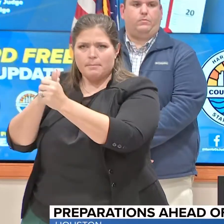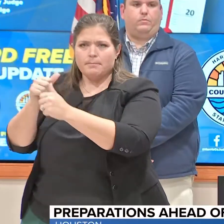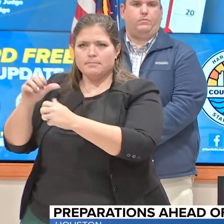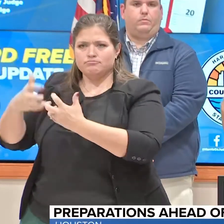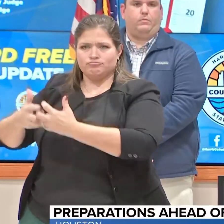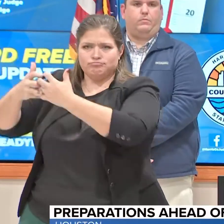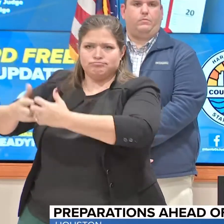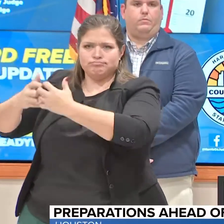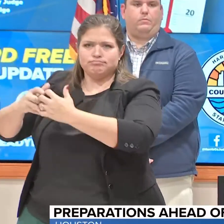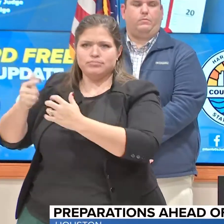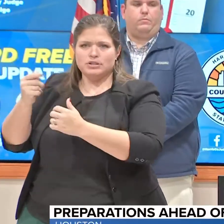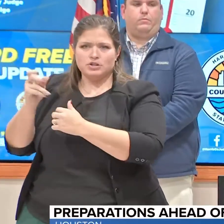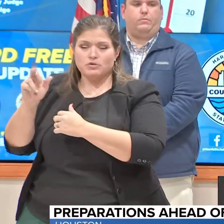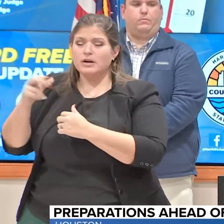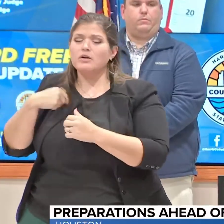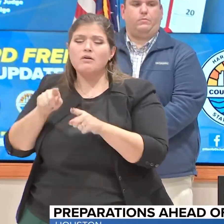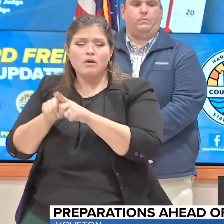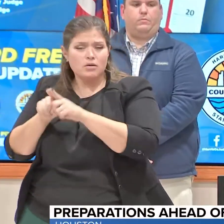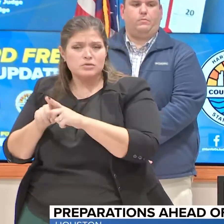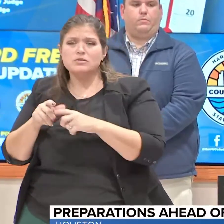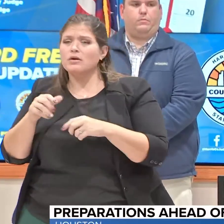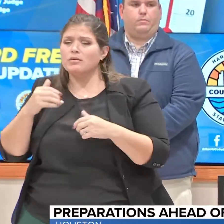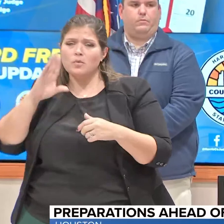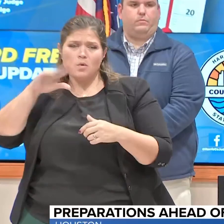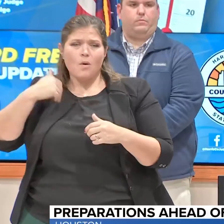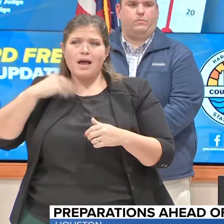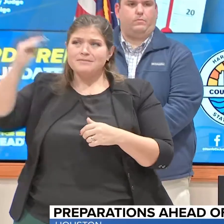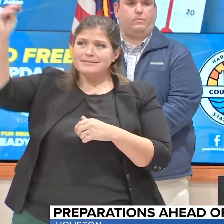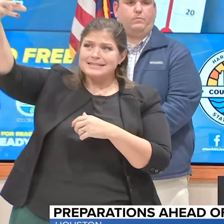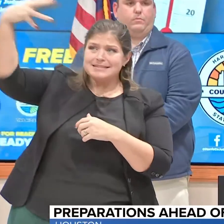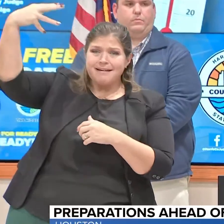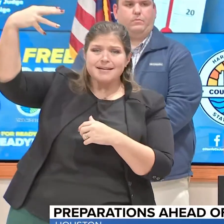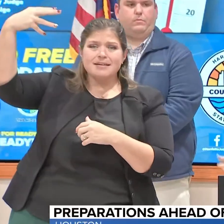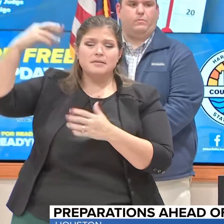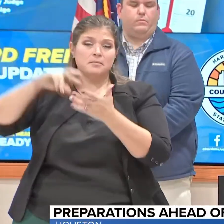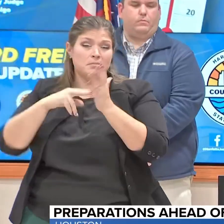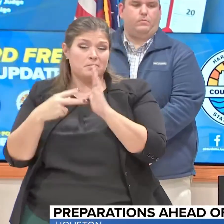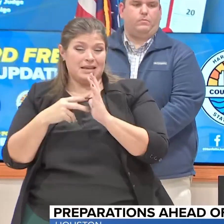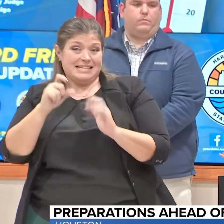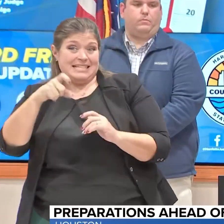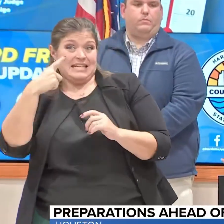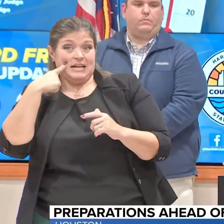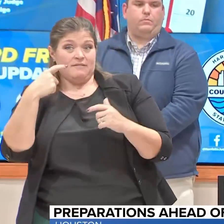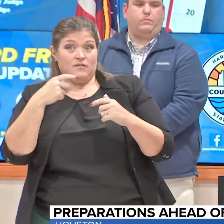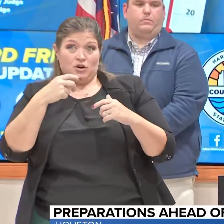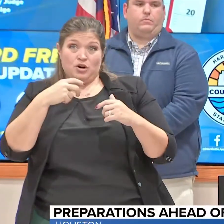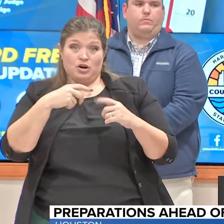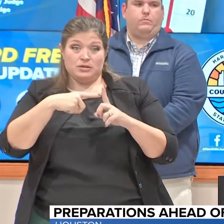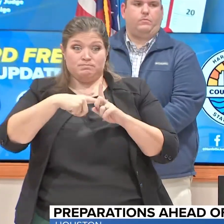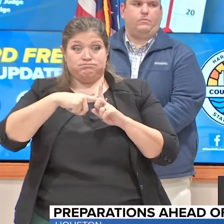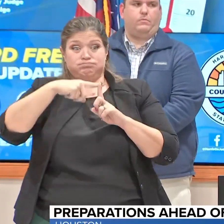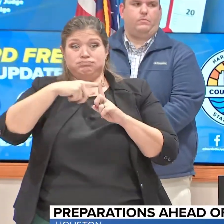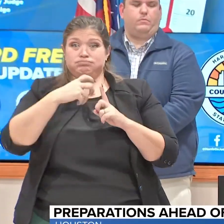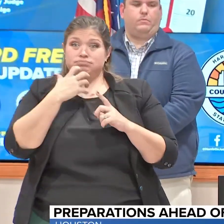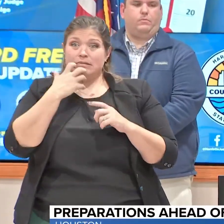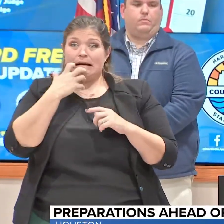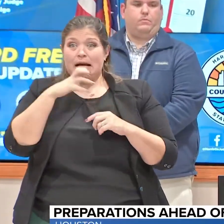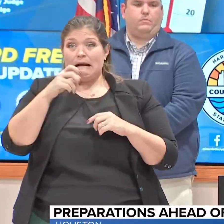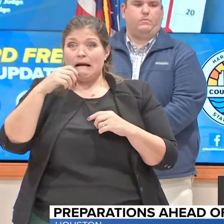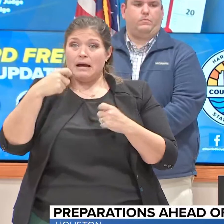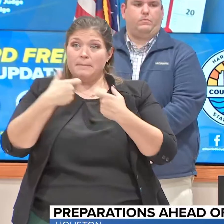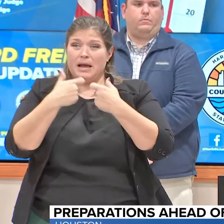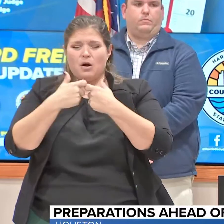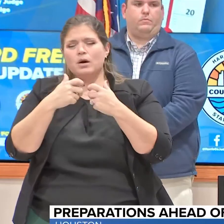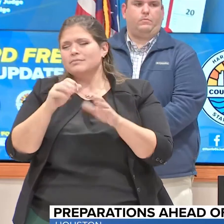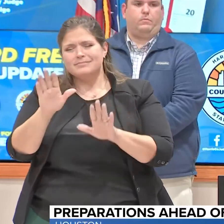that it's going to be sunny, so there may be slightly less demand for power. That, you know, it's still going to be very, very cold, but not